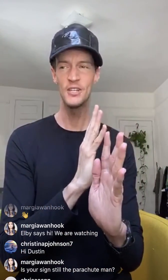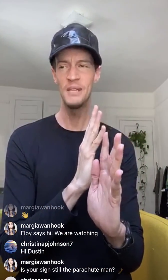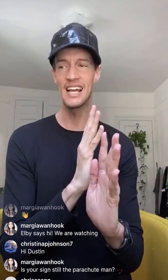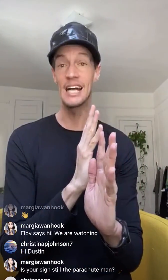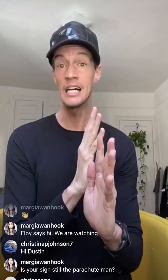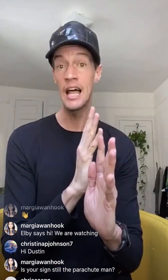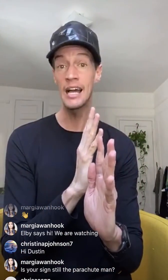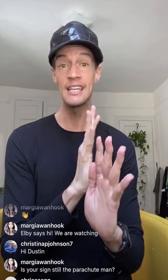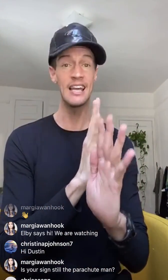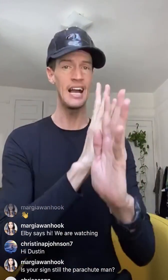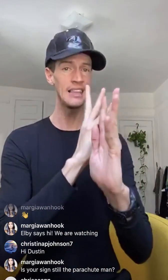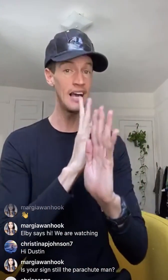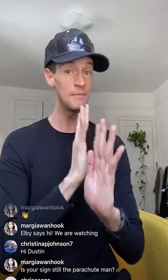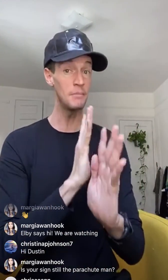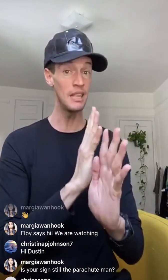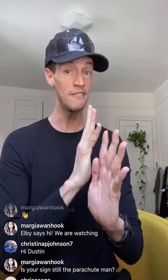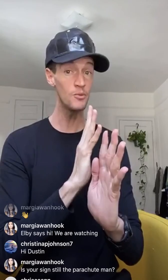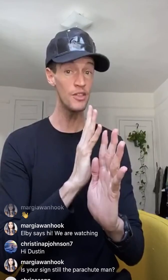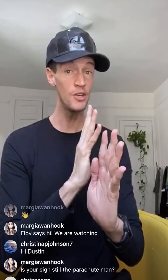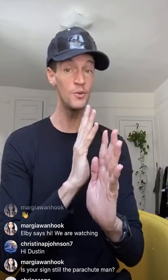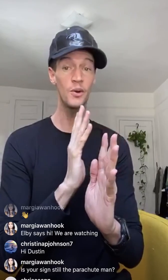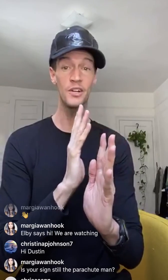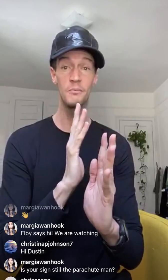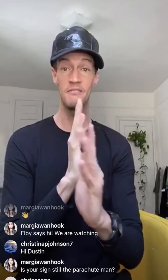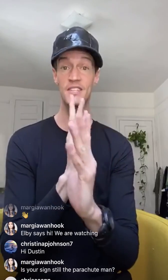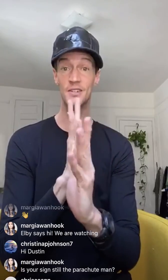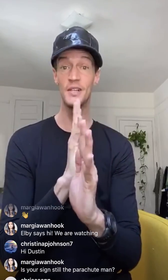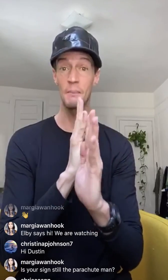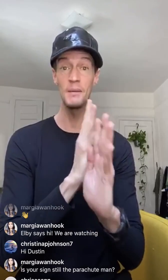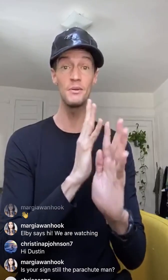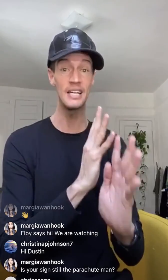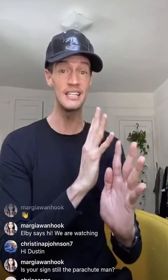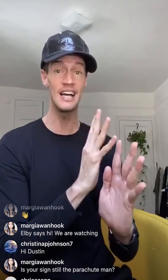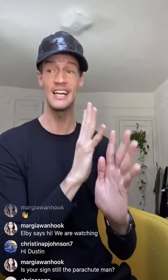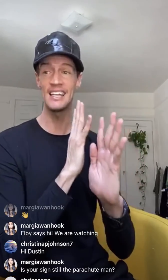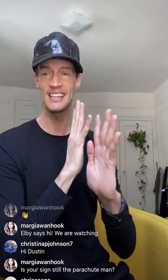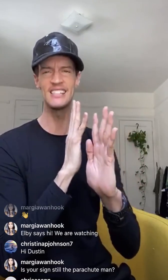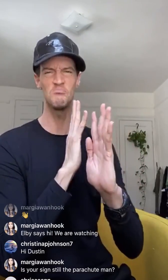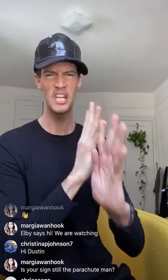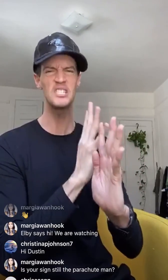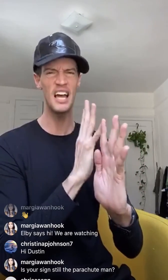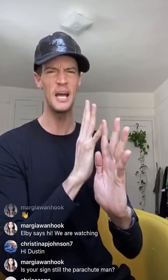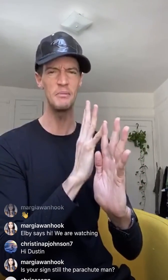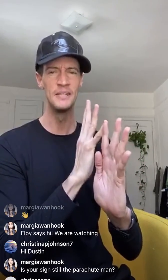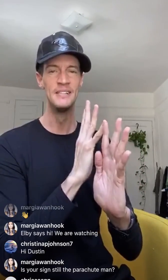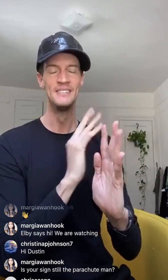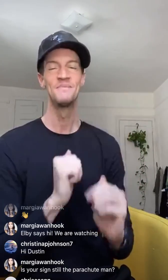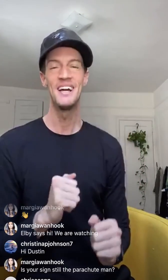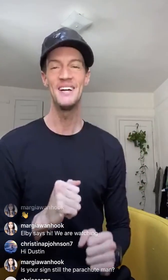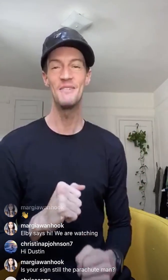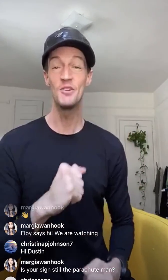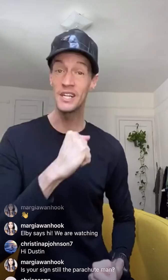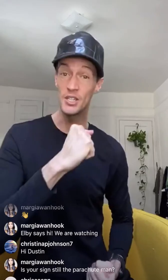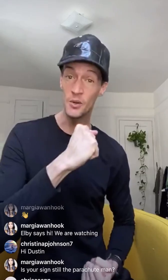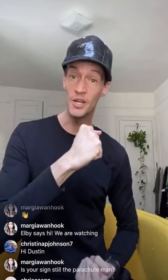if you really want to inspect something, you have to inspect it. Very good. To line